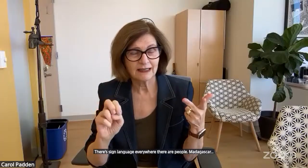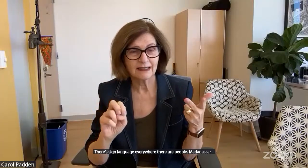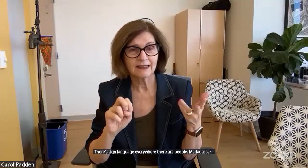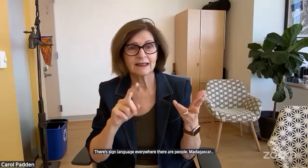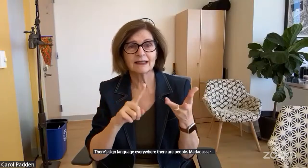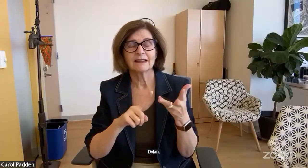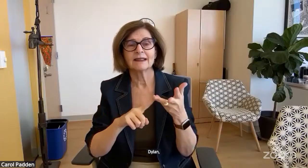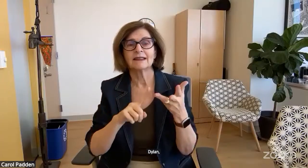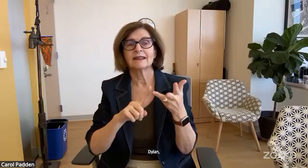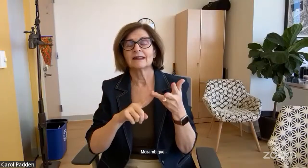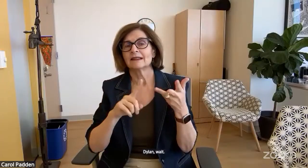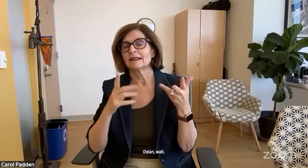wait. Mozambique,